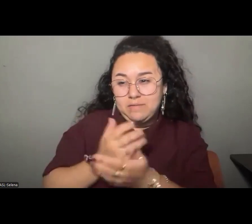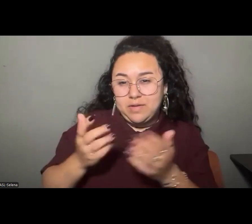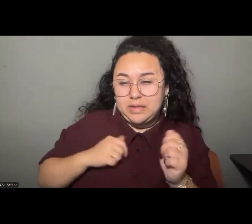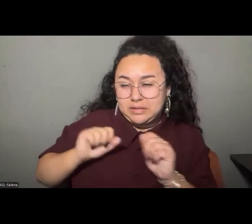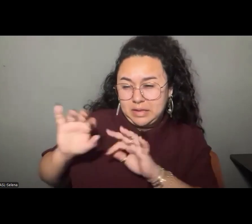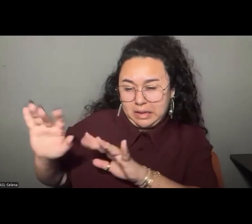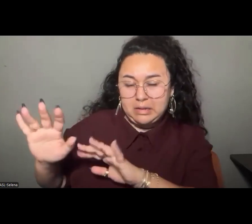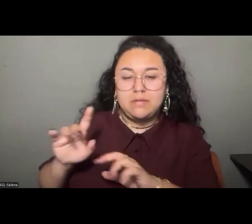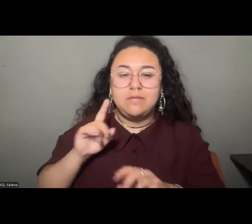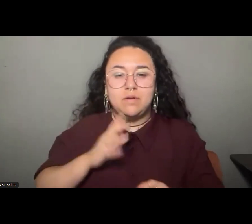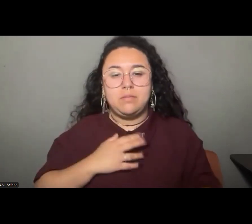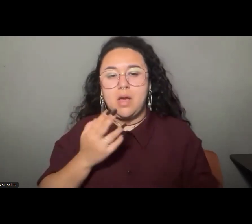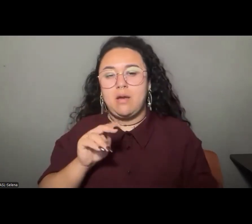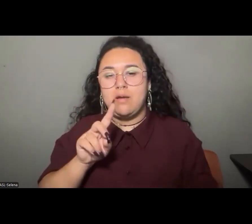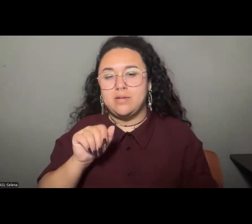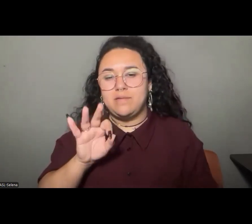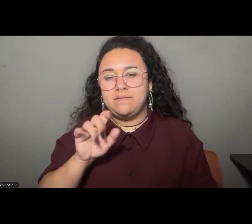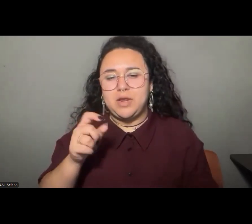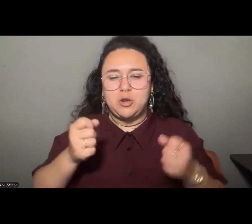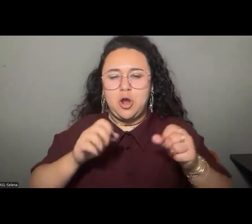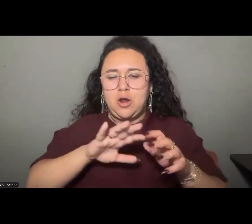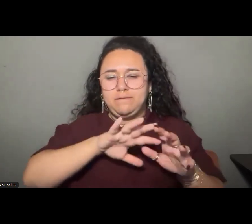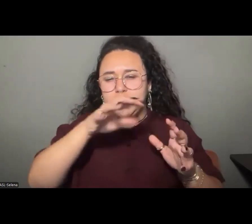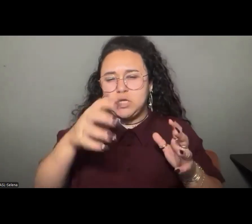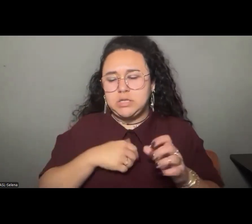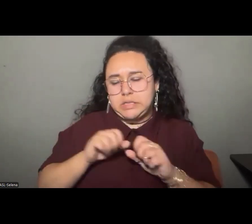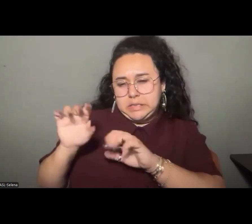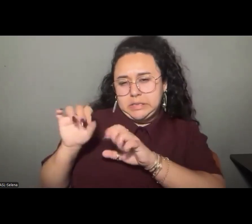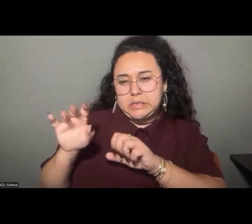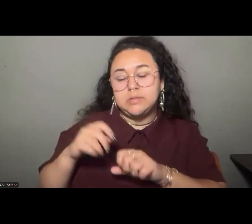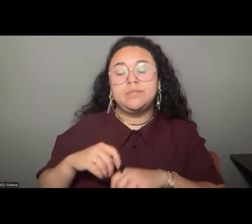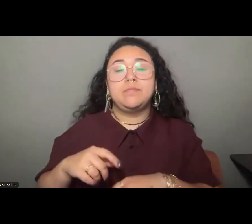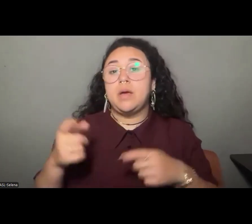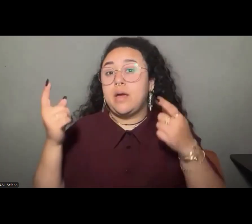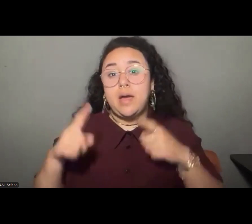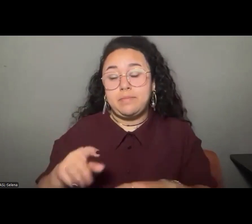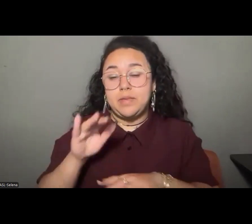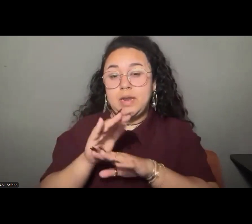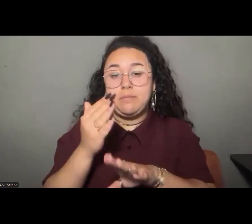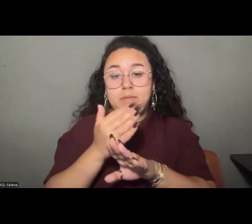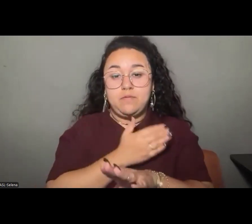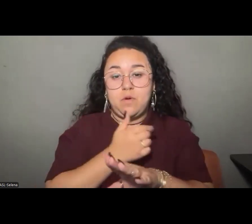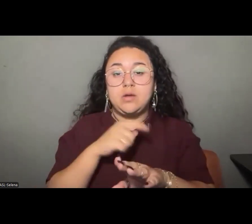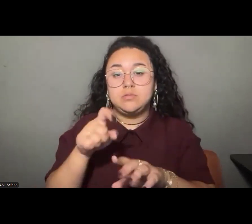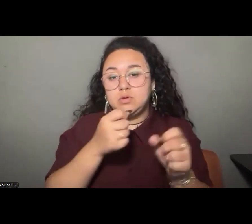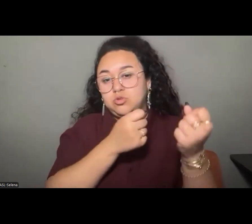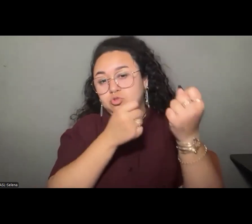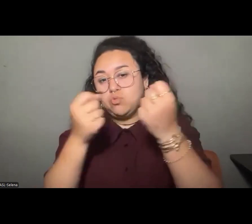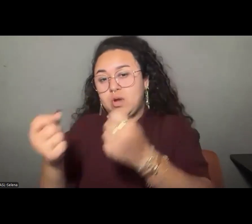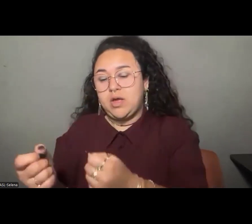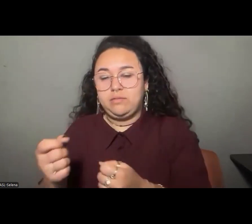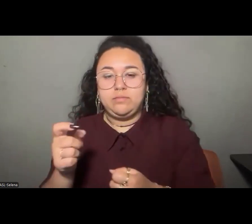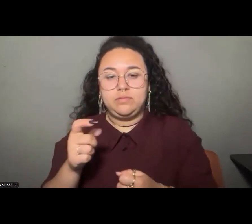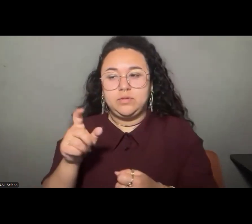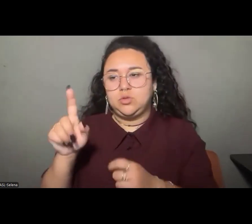then it's the night before I'm supposed to go down, and I'm supposed to drive to New York from where I'm living in Western Massachusetts, and